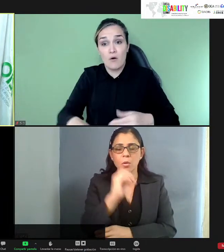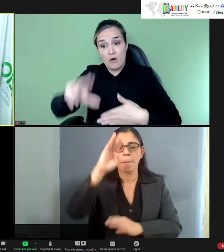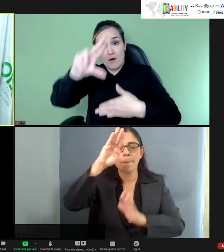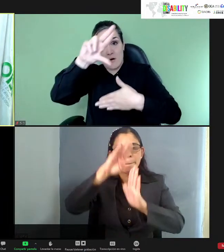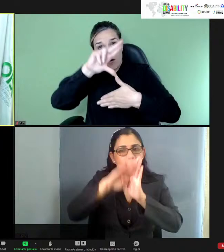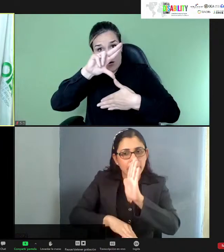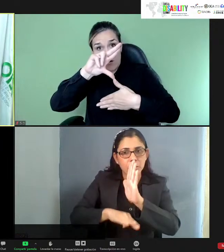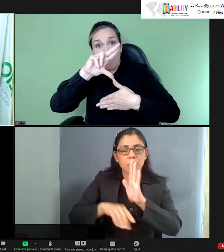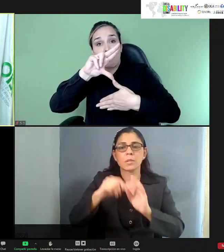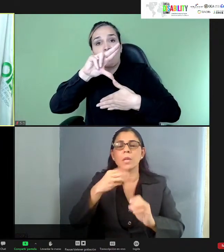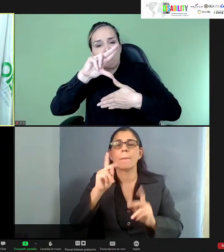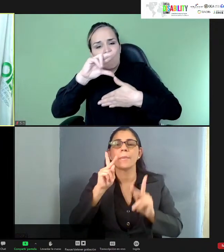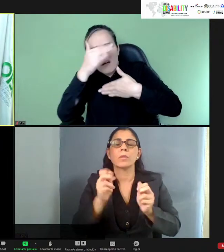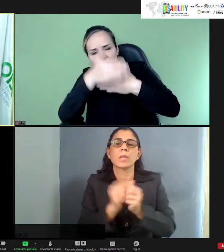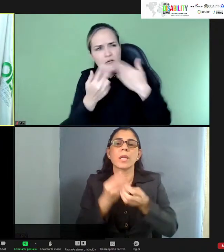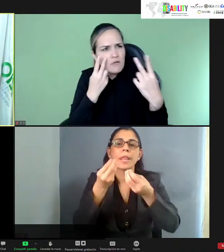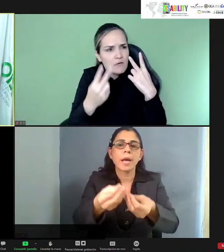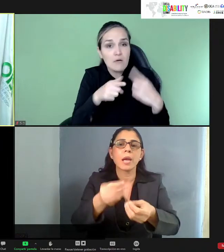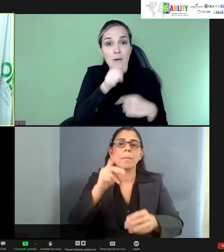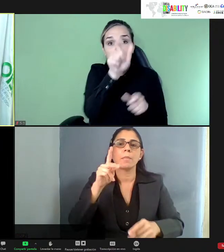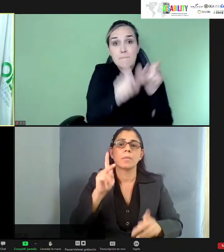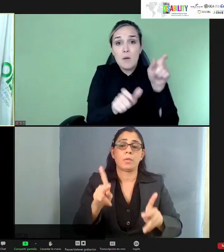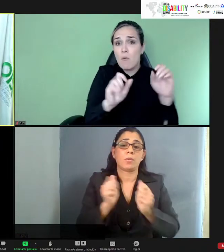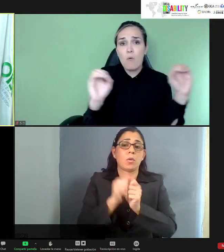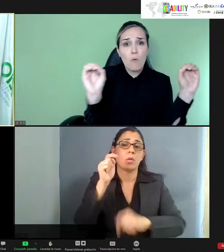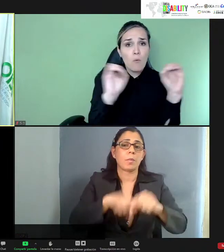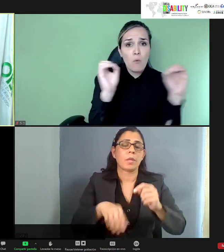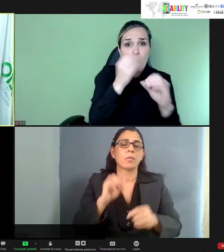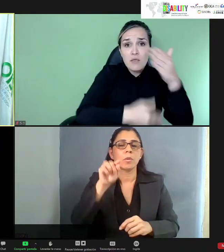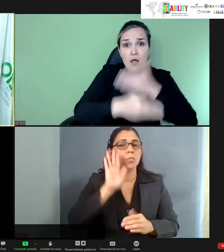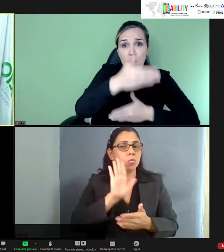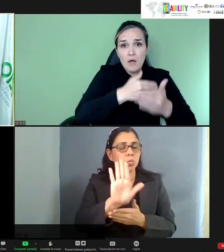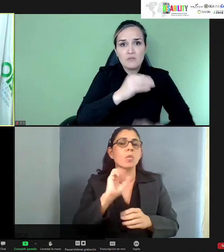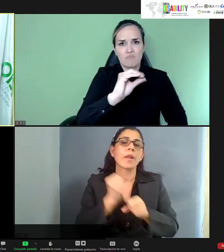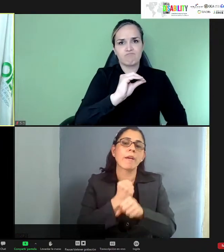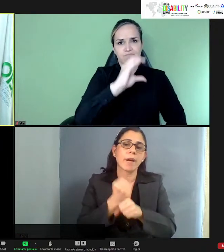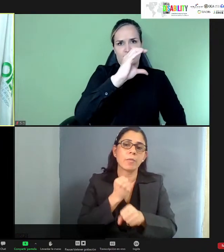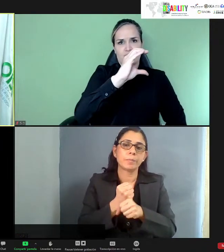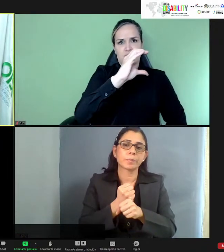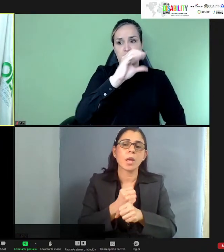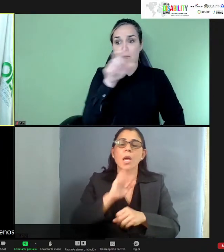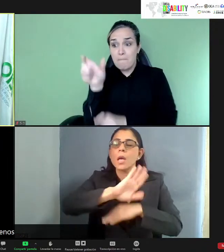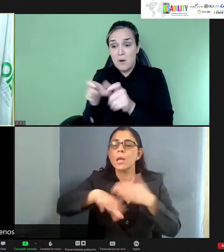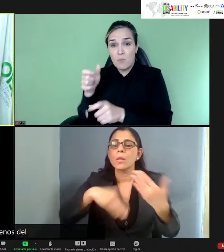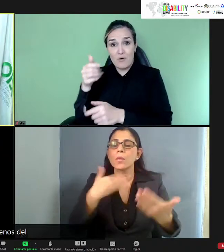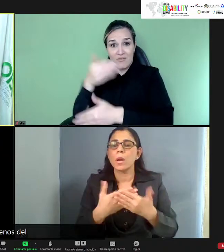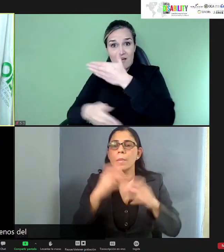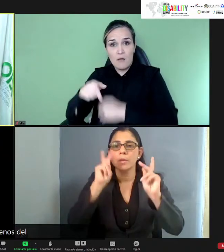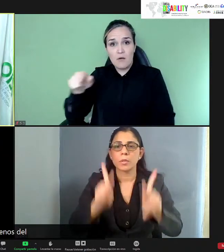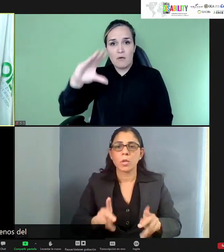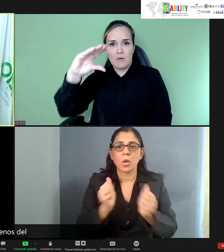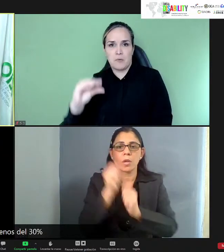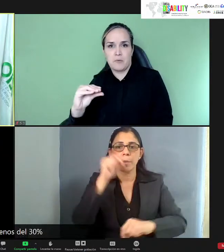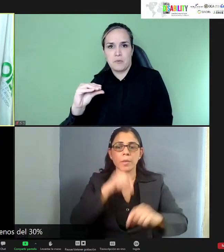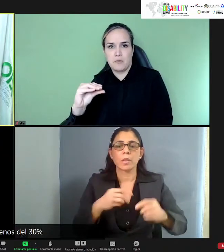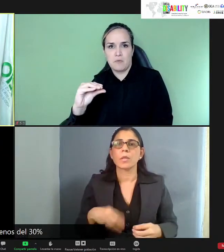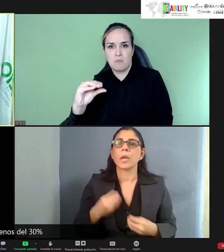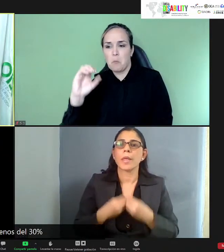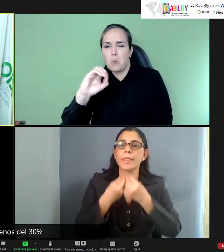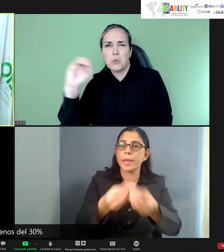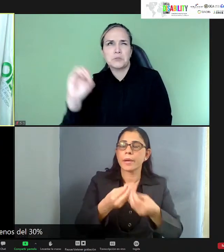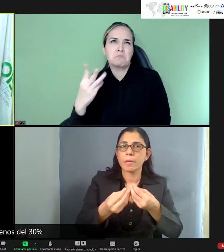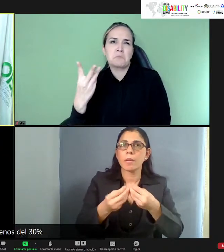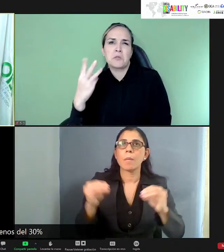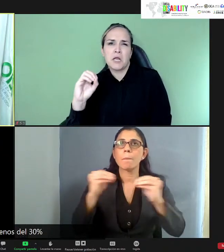is about 30 percent of people with disabilities in their work so despite this all of the